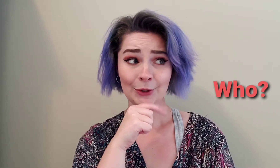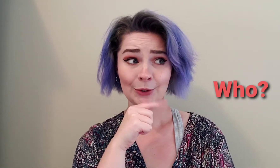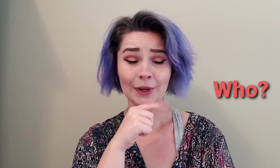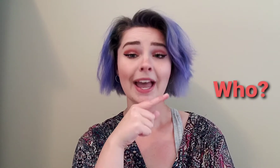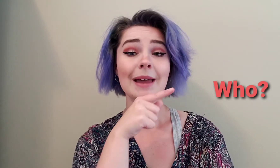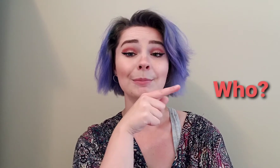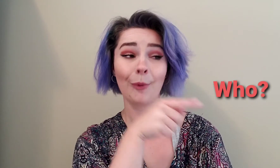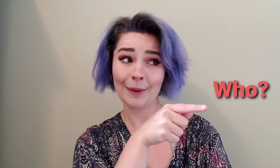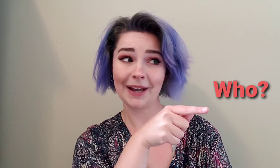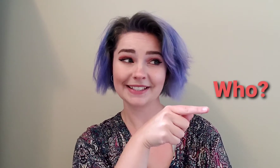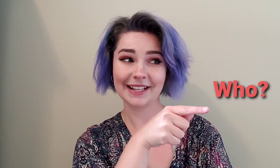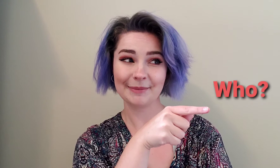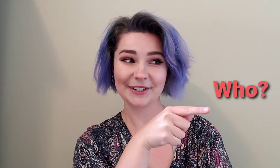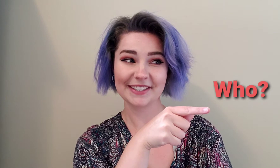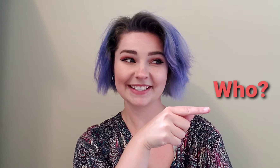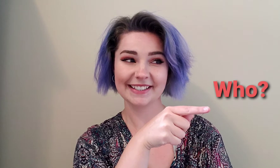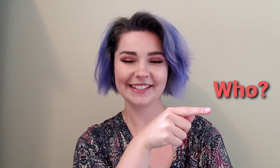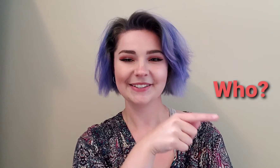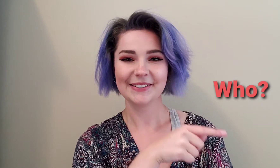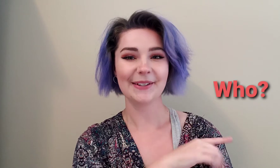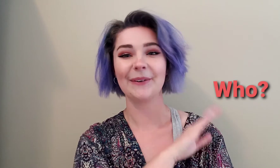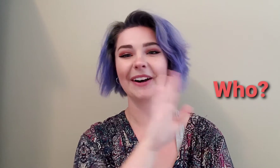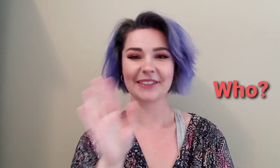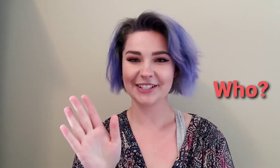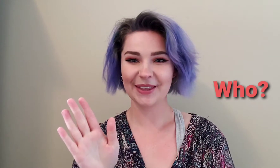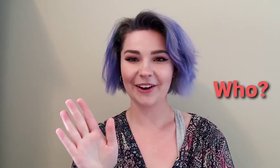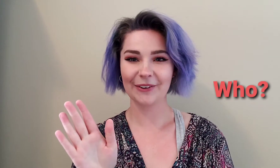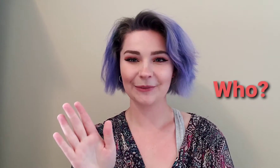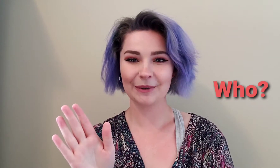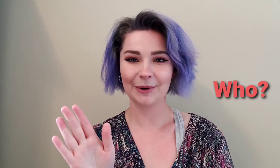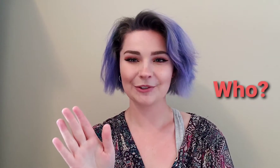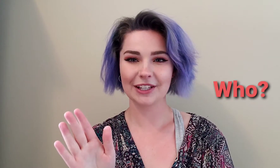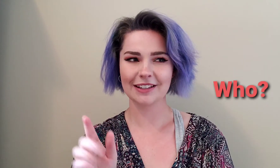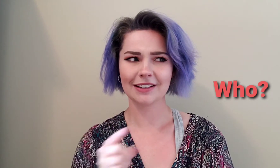who, and point back to that person. So I'm going to do that all in one motion.